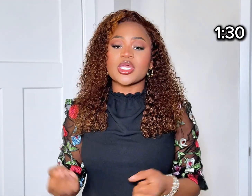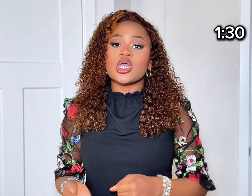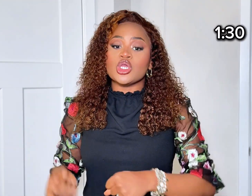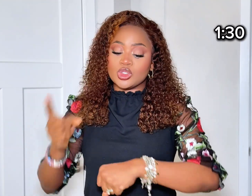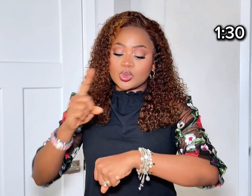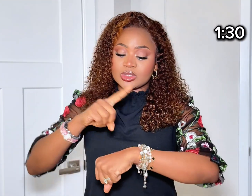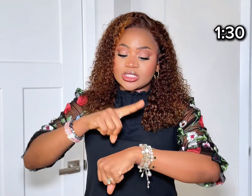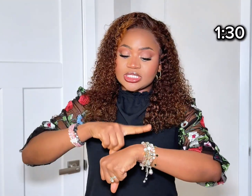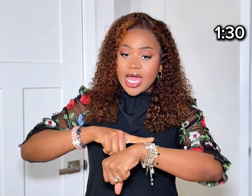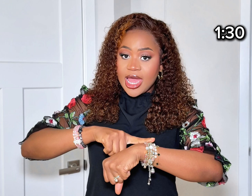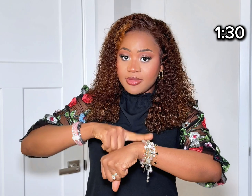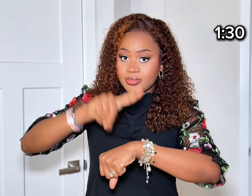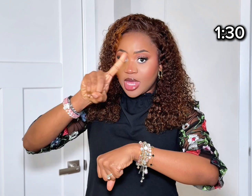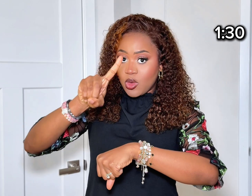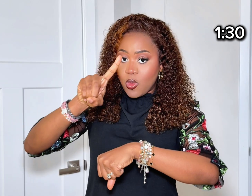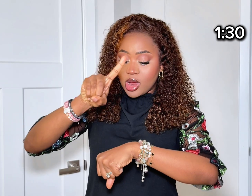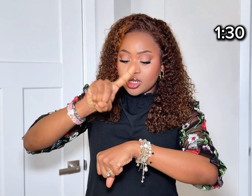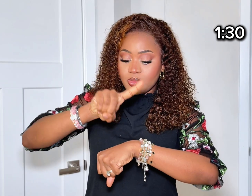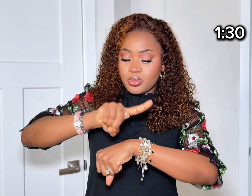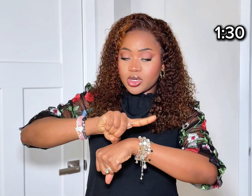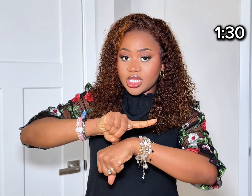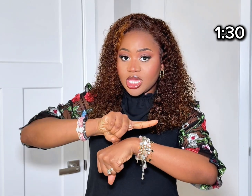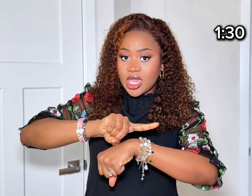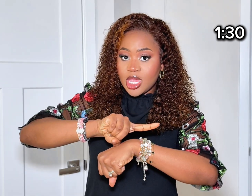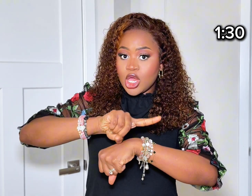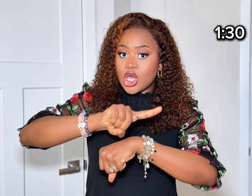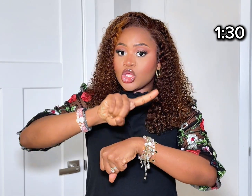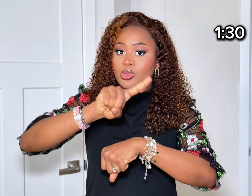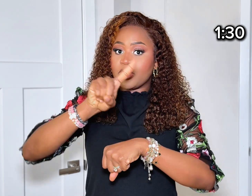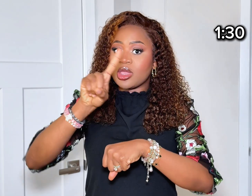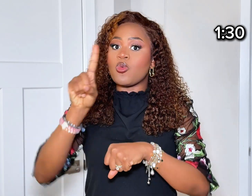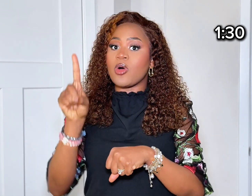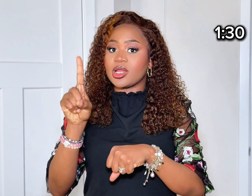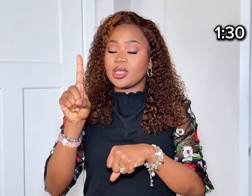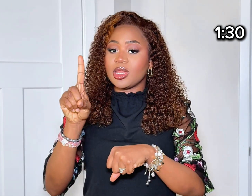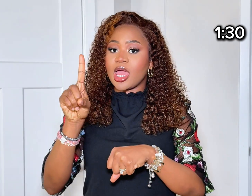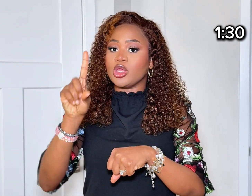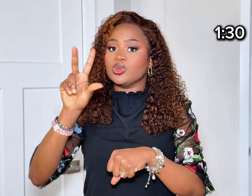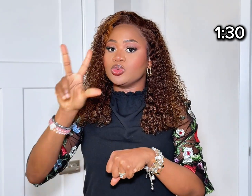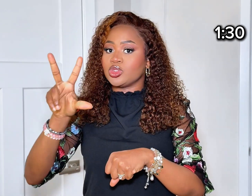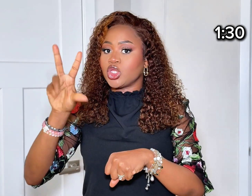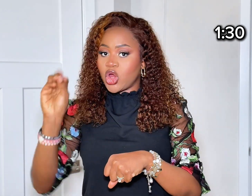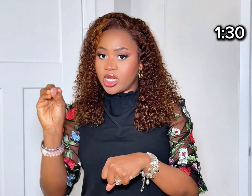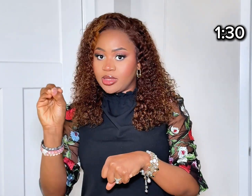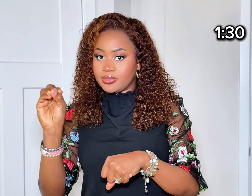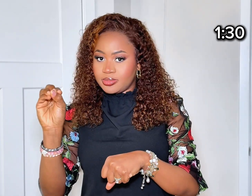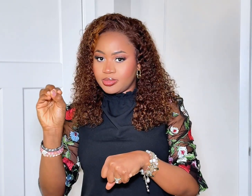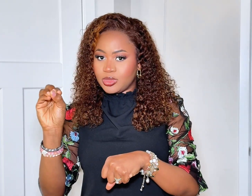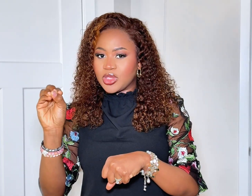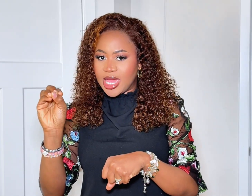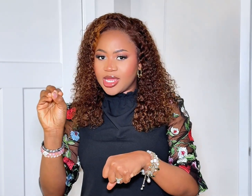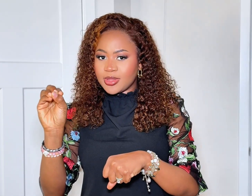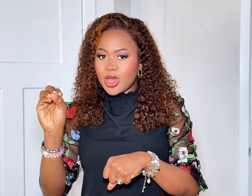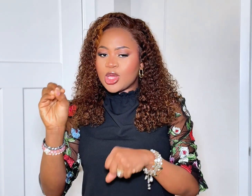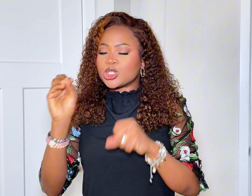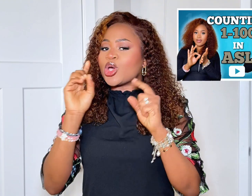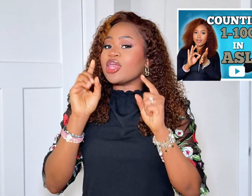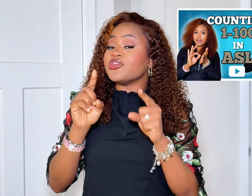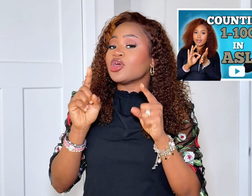you do time like 1, put it here, you bring 1 and you do 30. You get it? So if you don't know